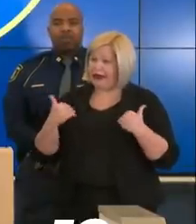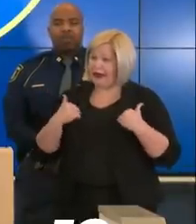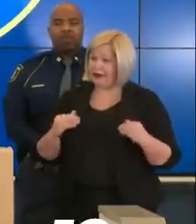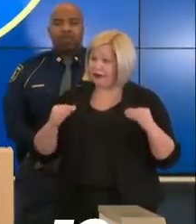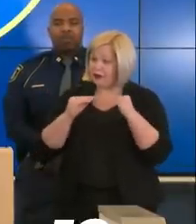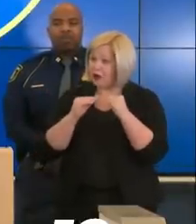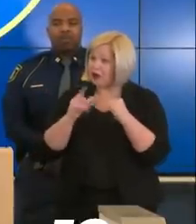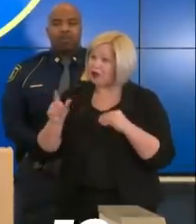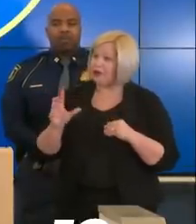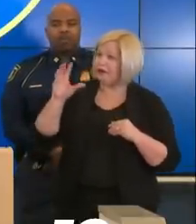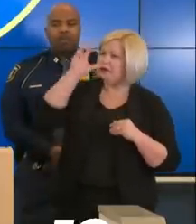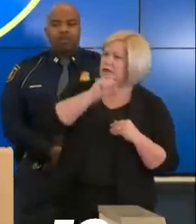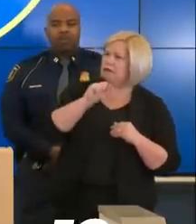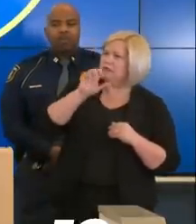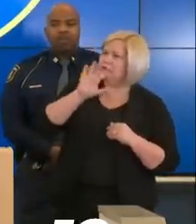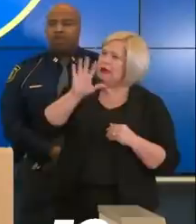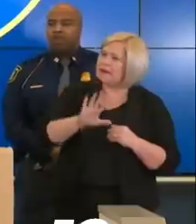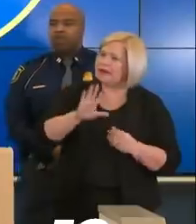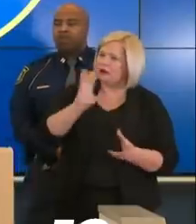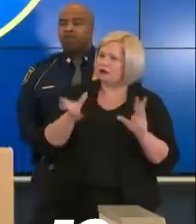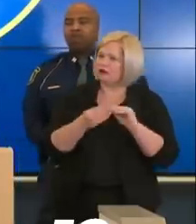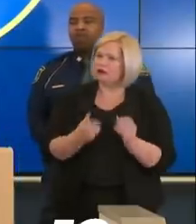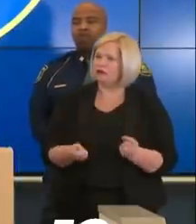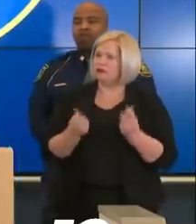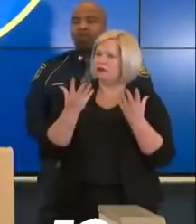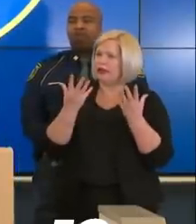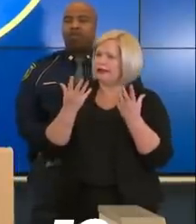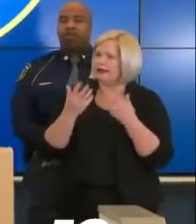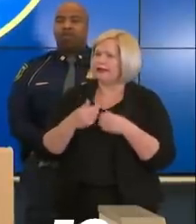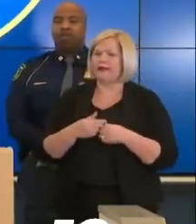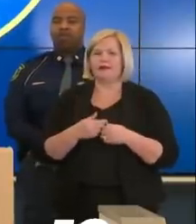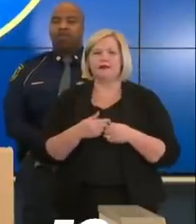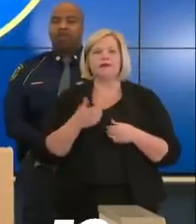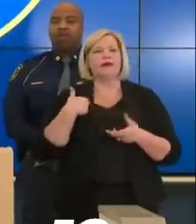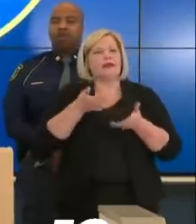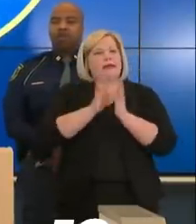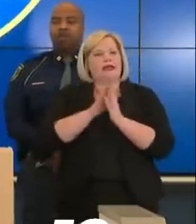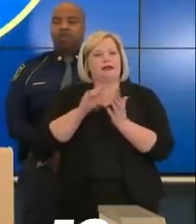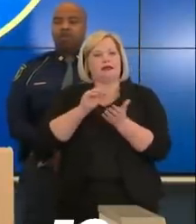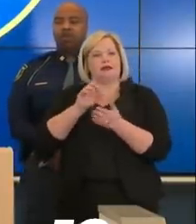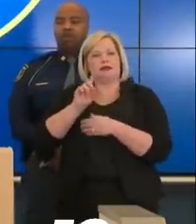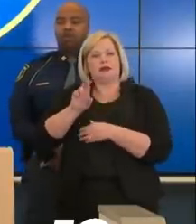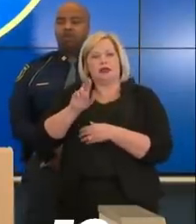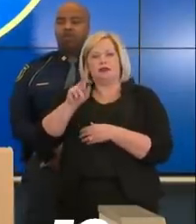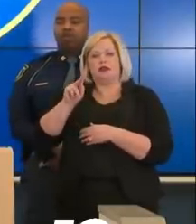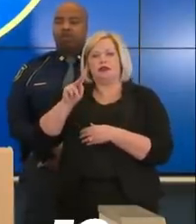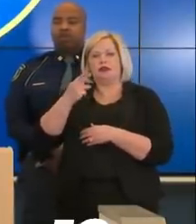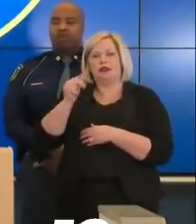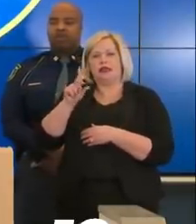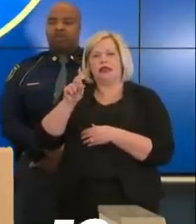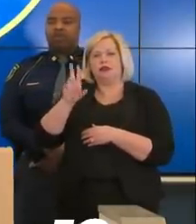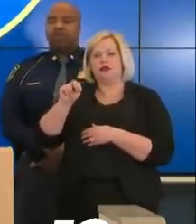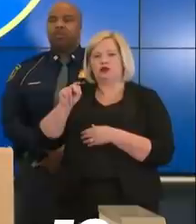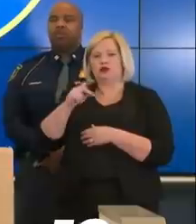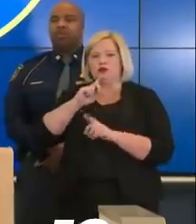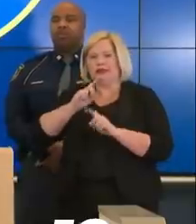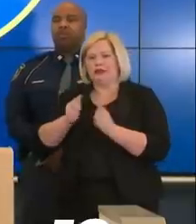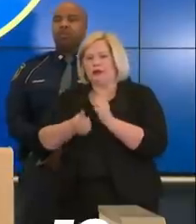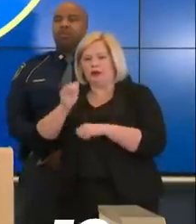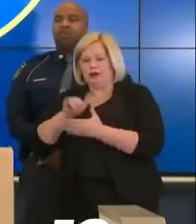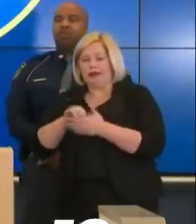have an estimate as to how many? I'm going to ask Dr. Khaldun to answer a little bit of that question, but I'll just start with